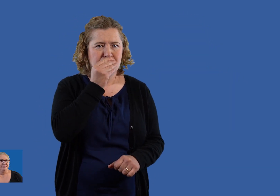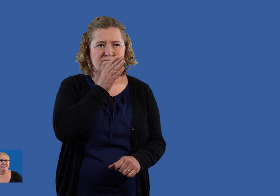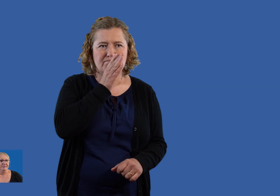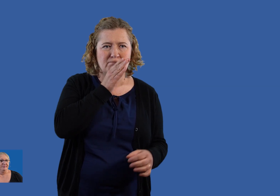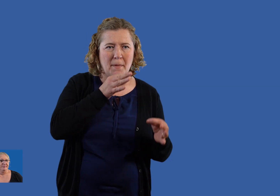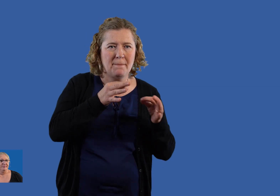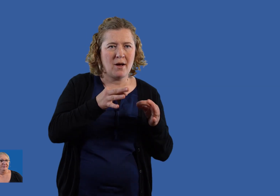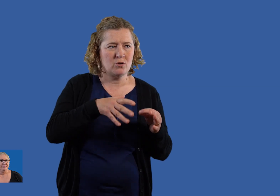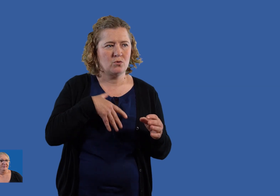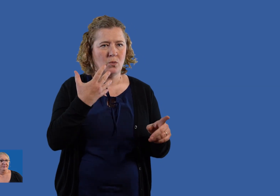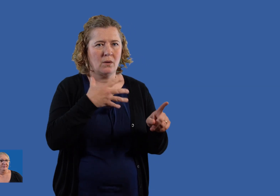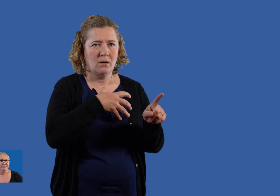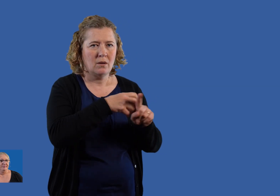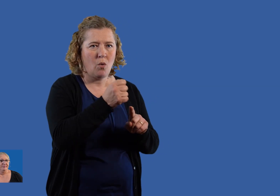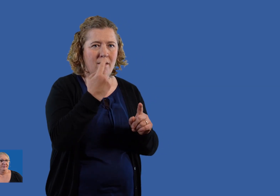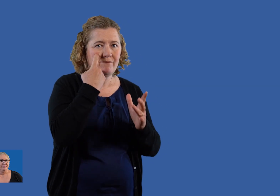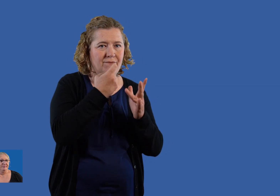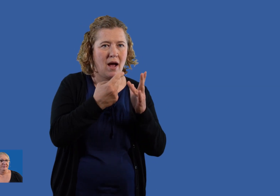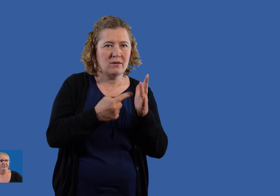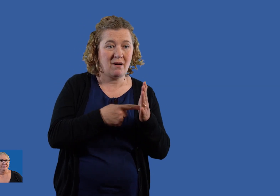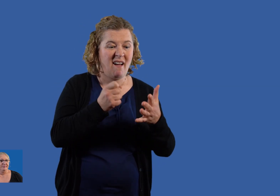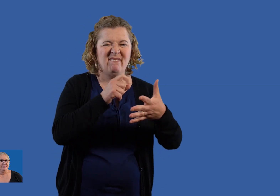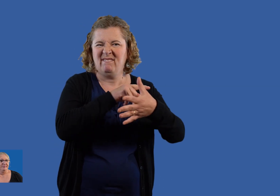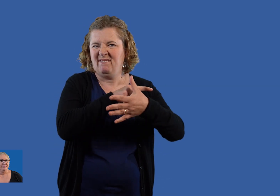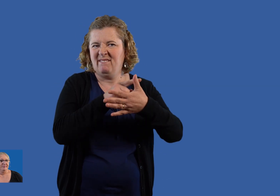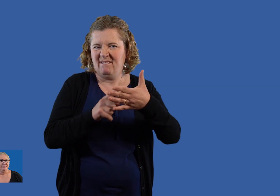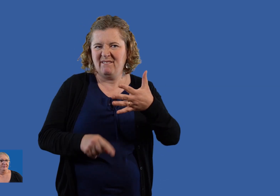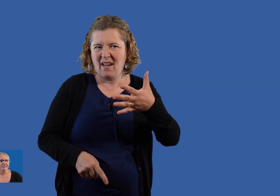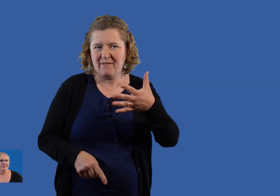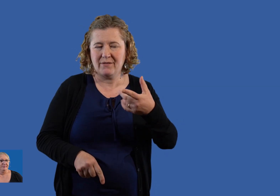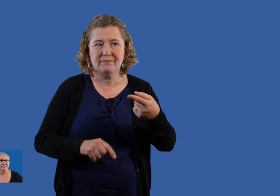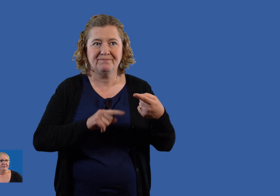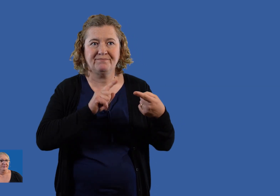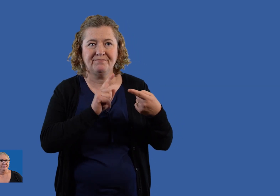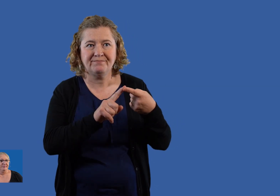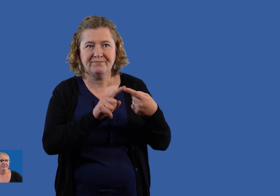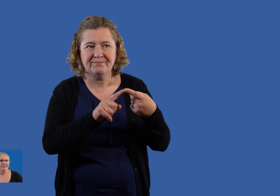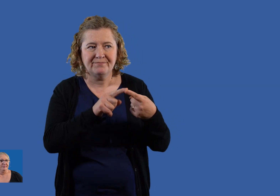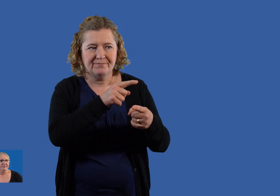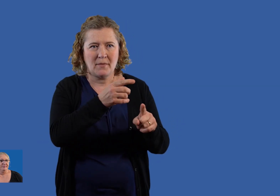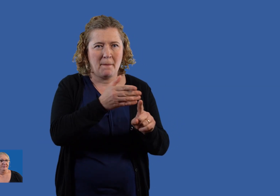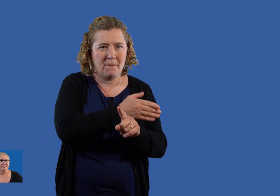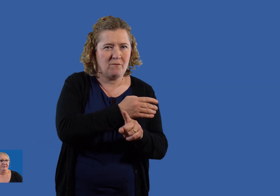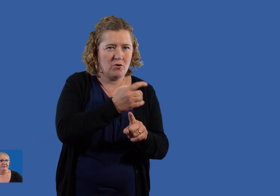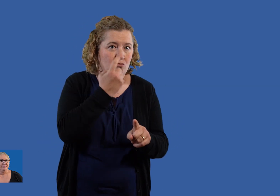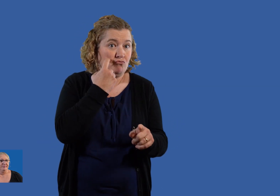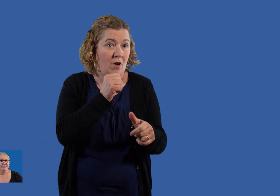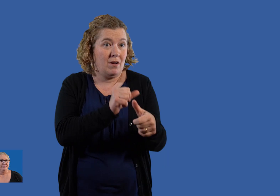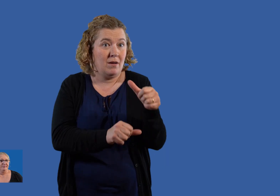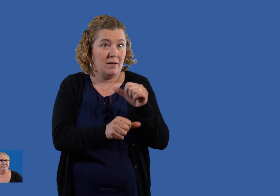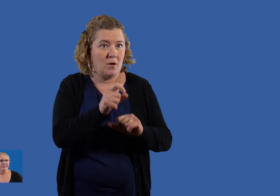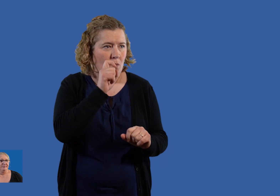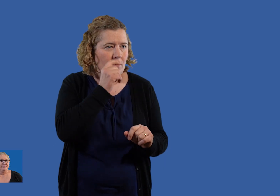certain way so they won't be discovered. And this may be that they have previously attempted suicide and not told